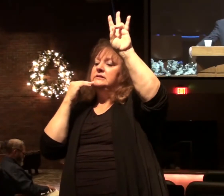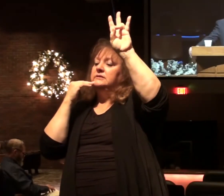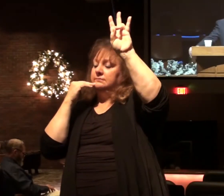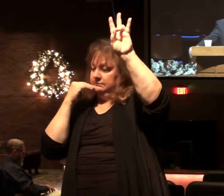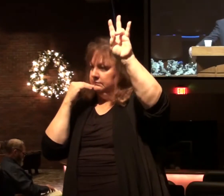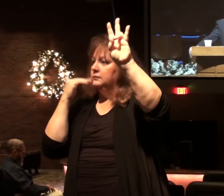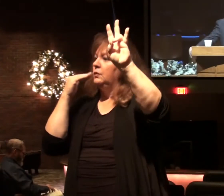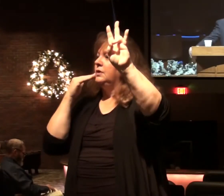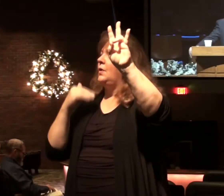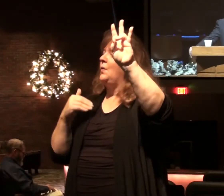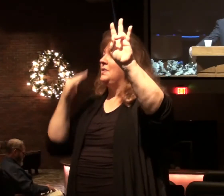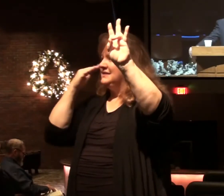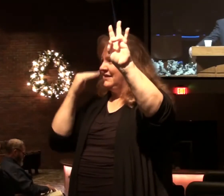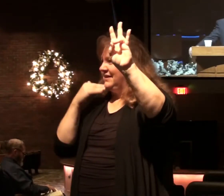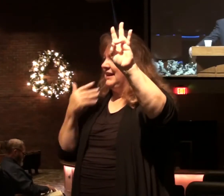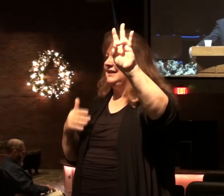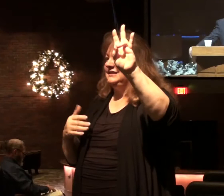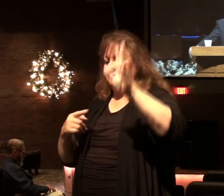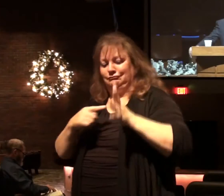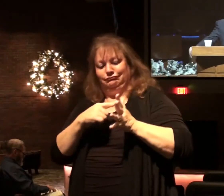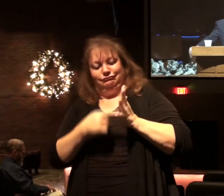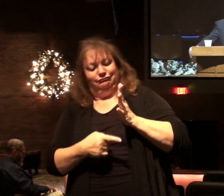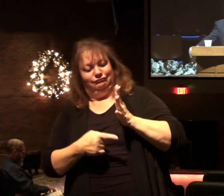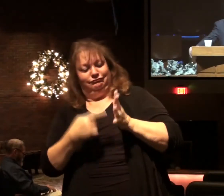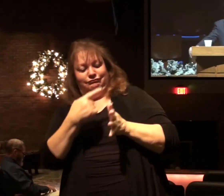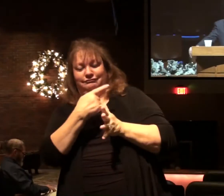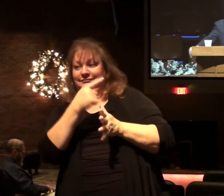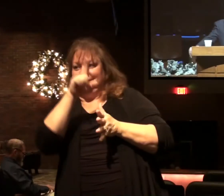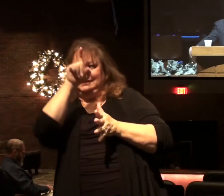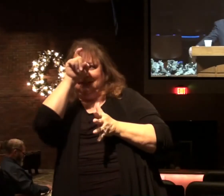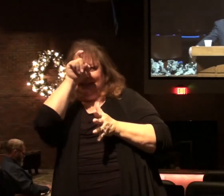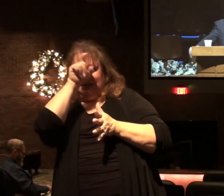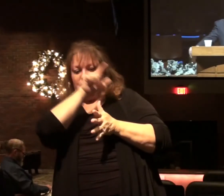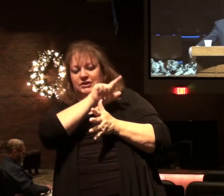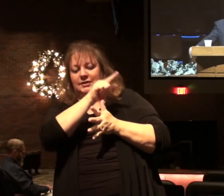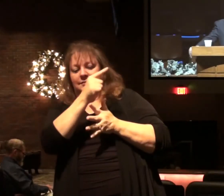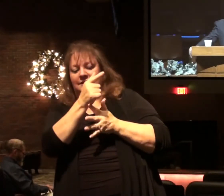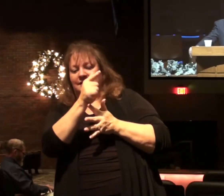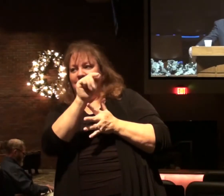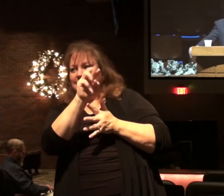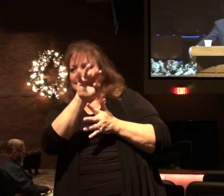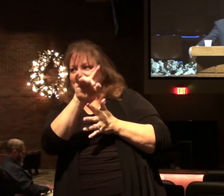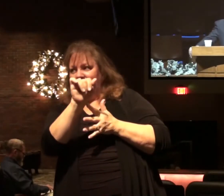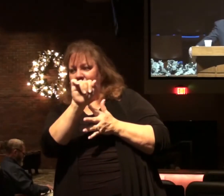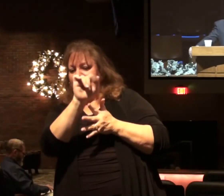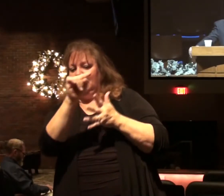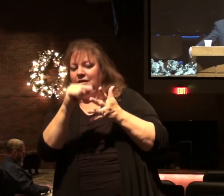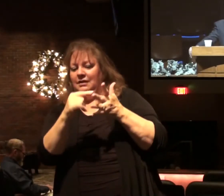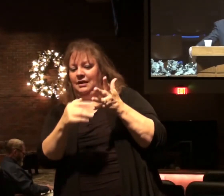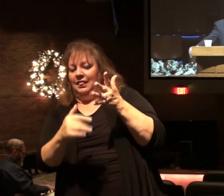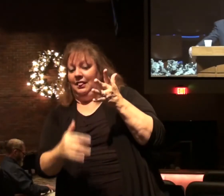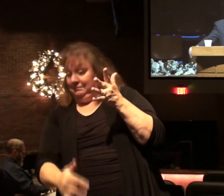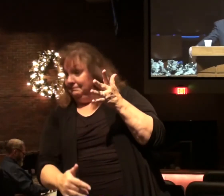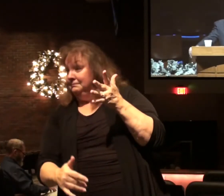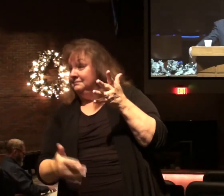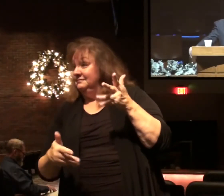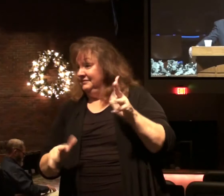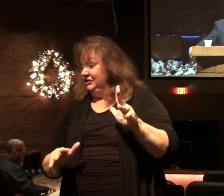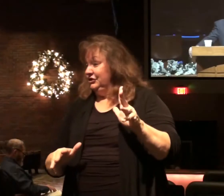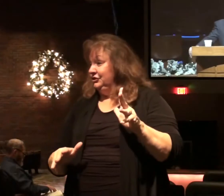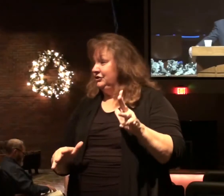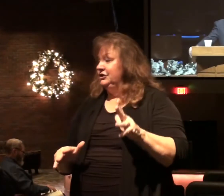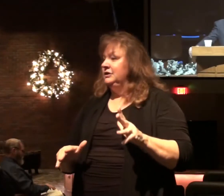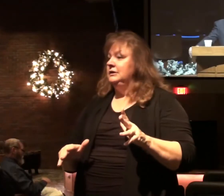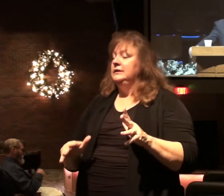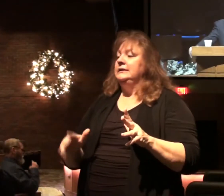Well, we know the 7 heads. We start with Egypt and go to Assyria, and we just work through them.